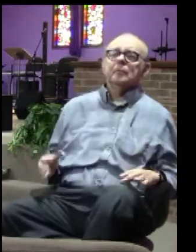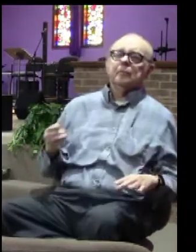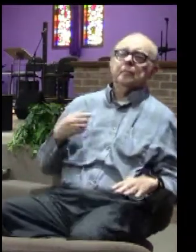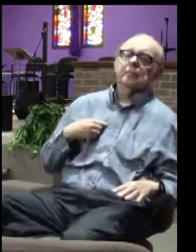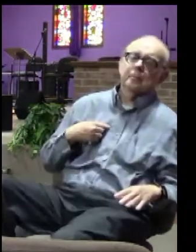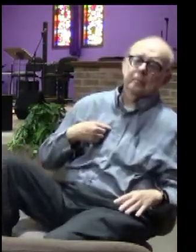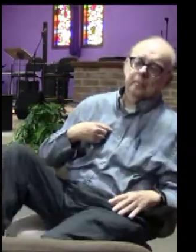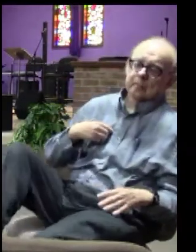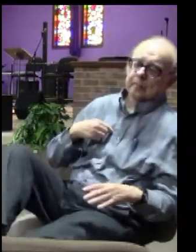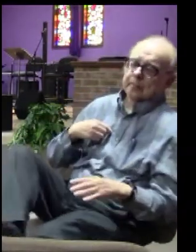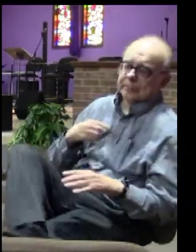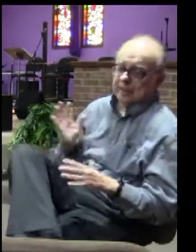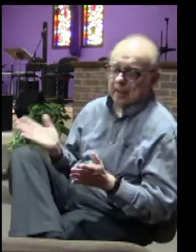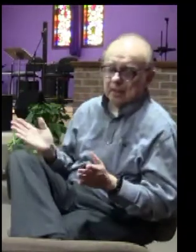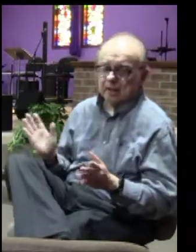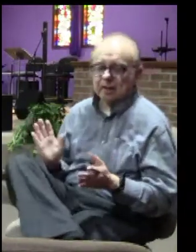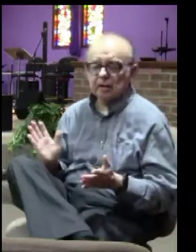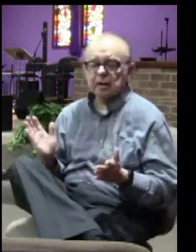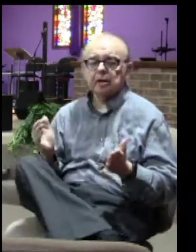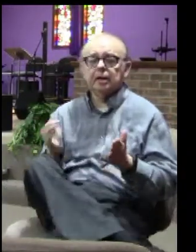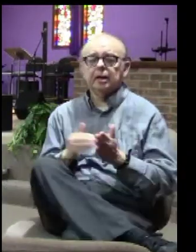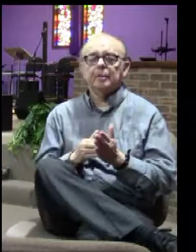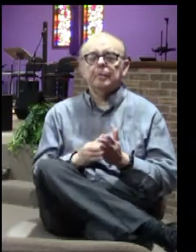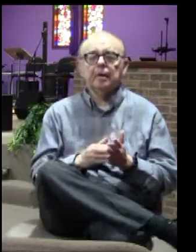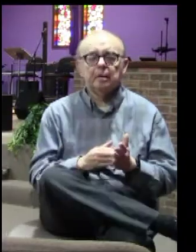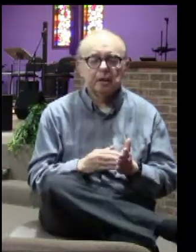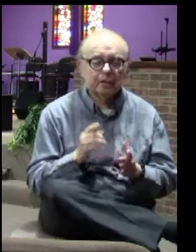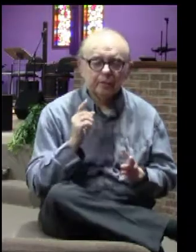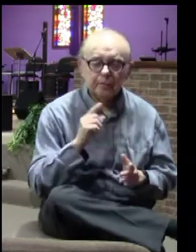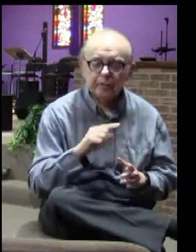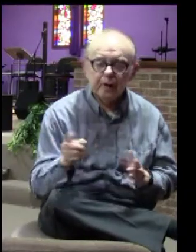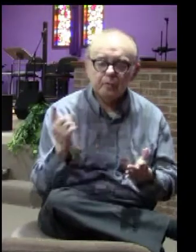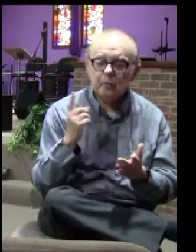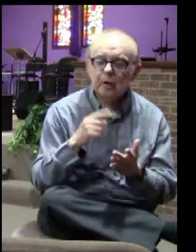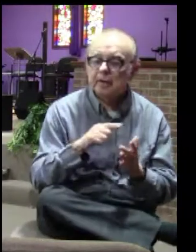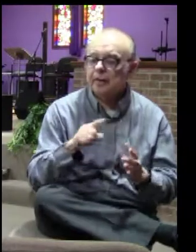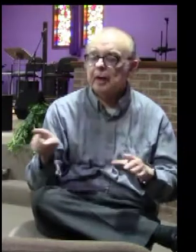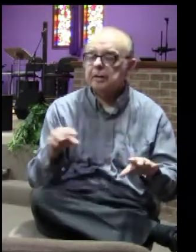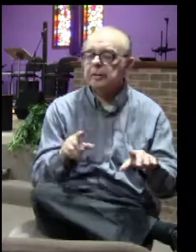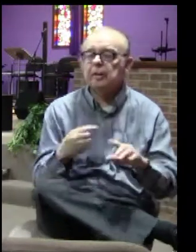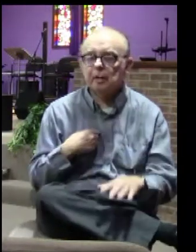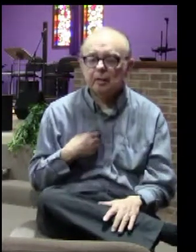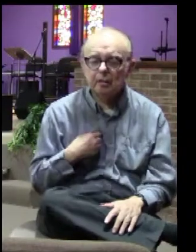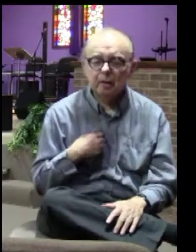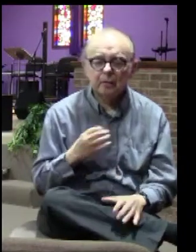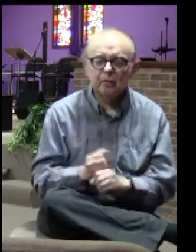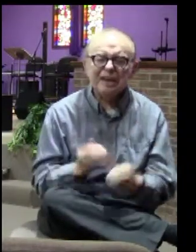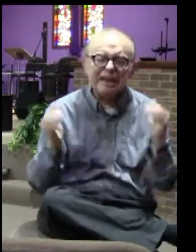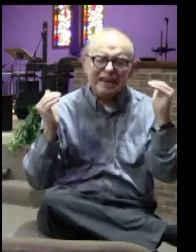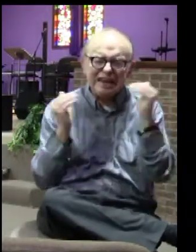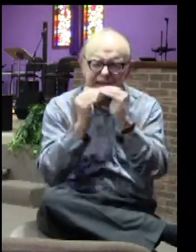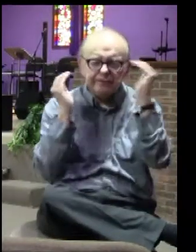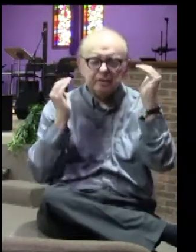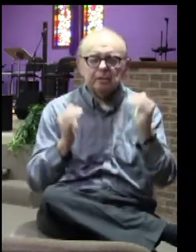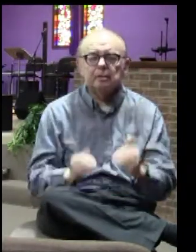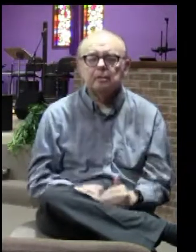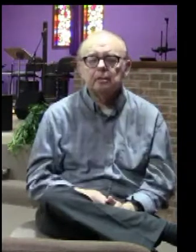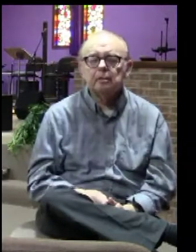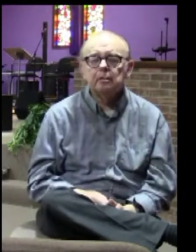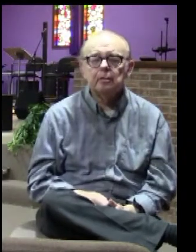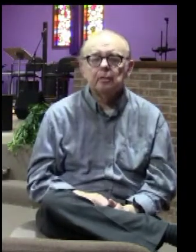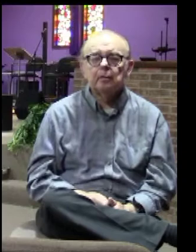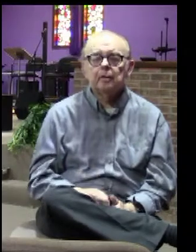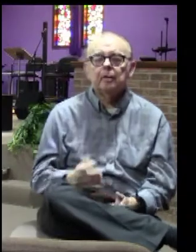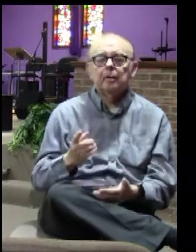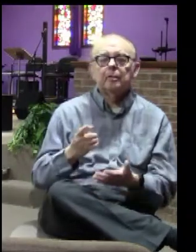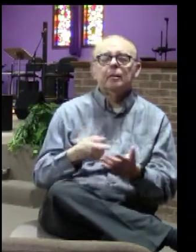I'm just going to do back to them what they did to me. I'm going to get even.